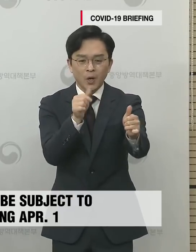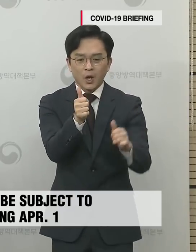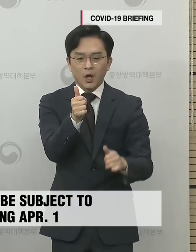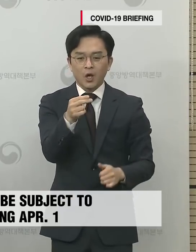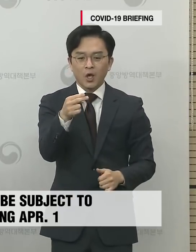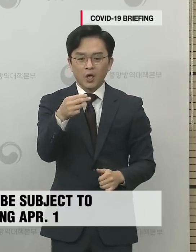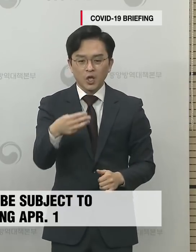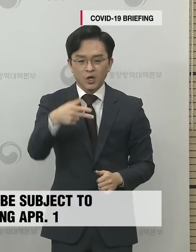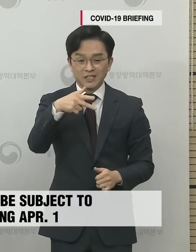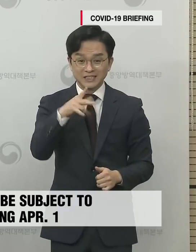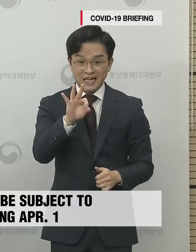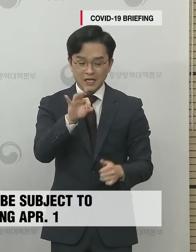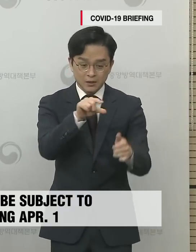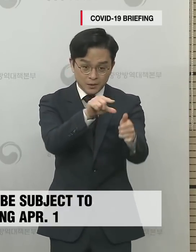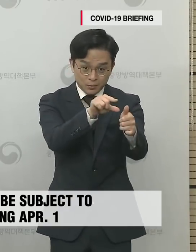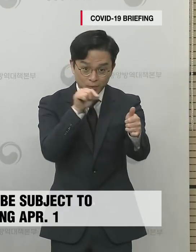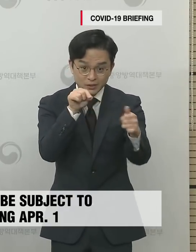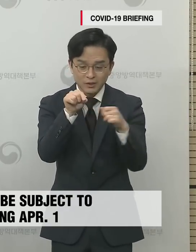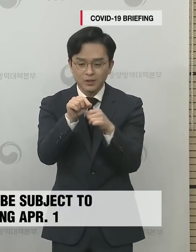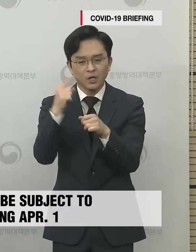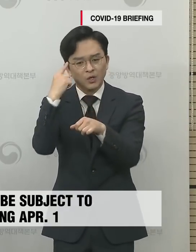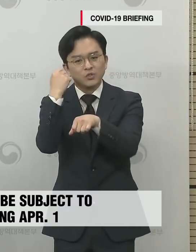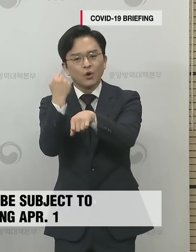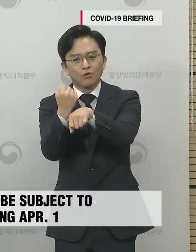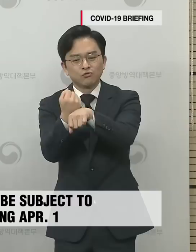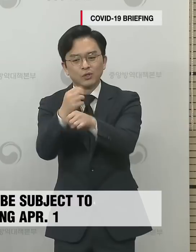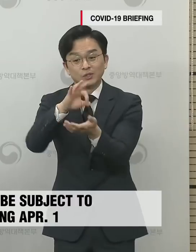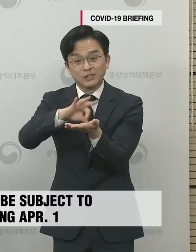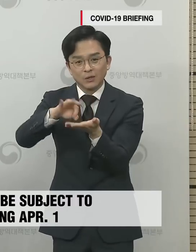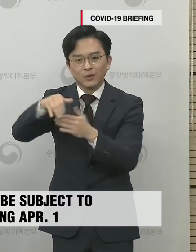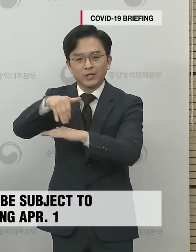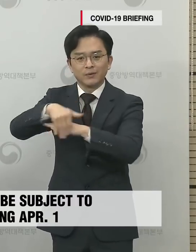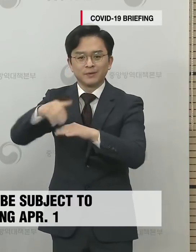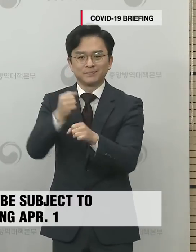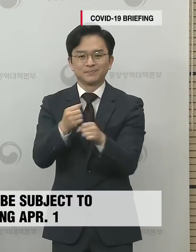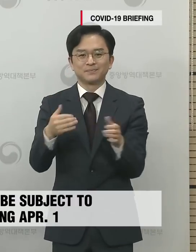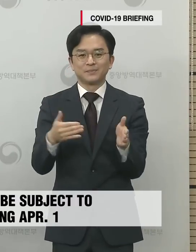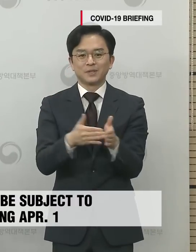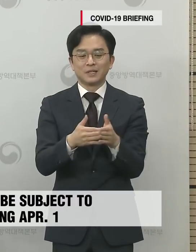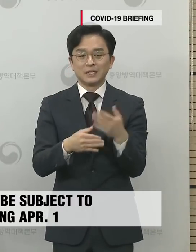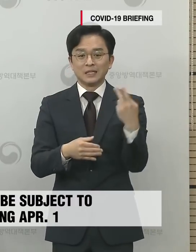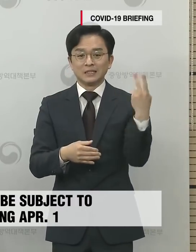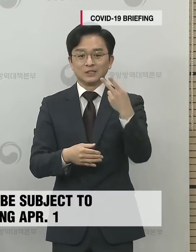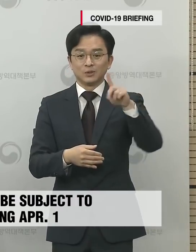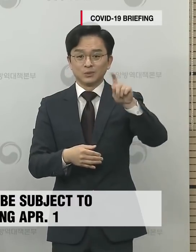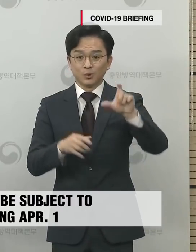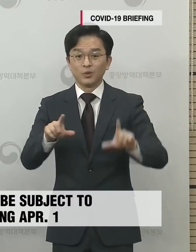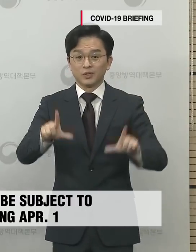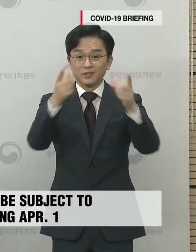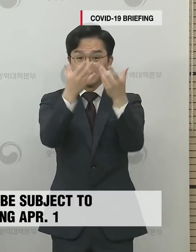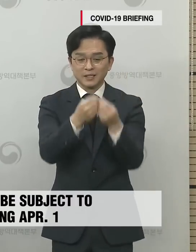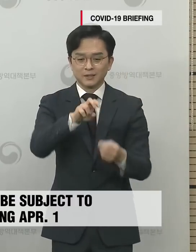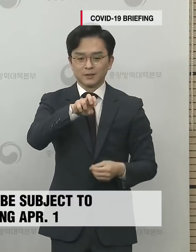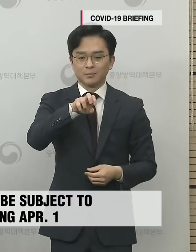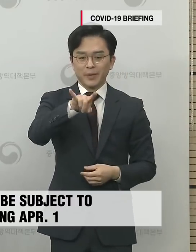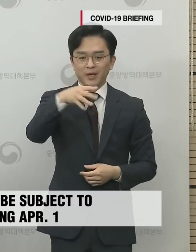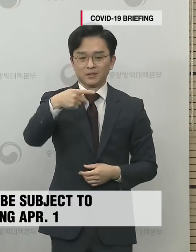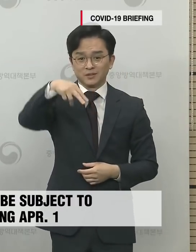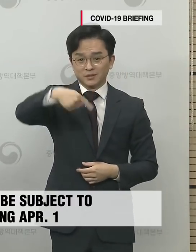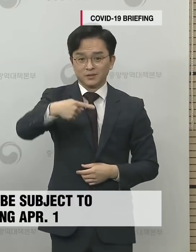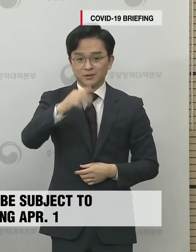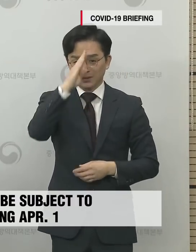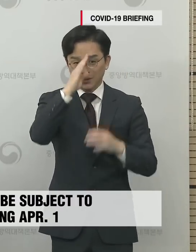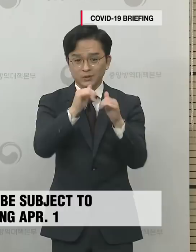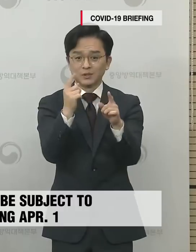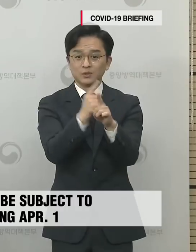to utilize guidelines to utilize the blood as well as the antibiotic